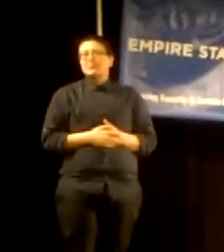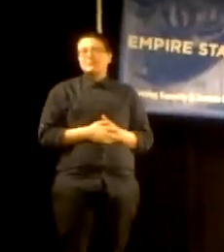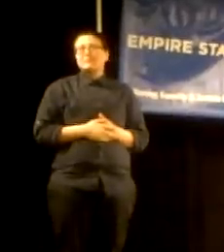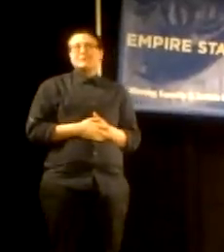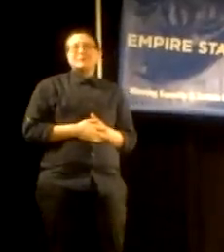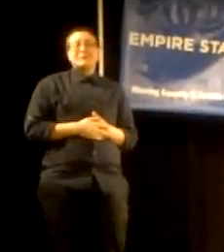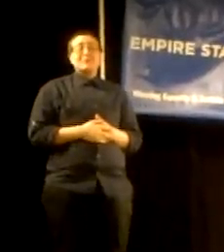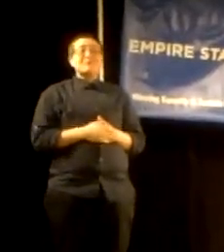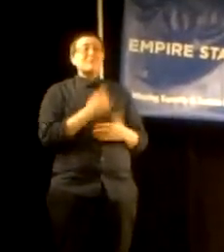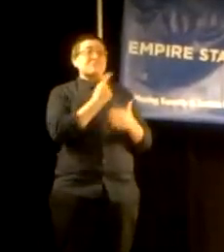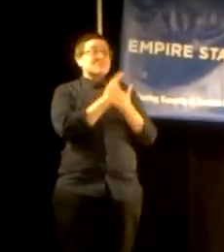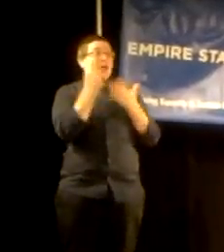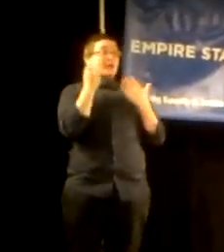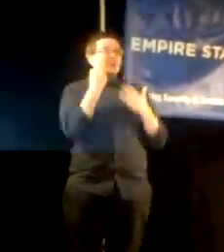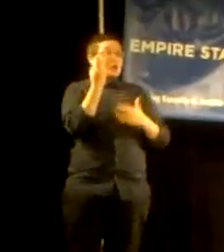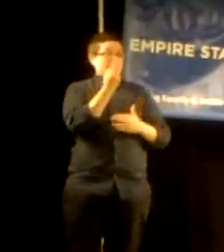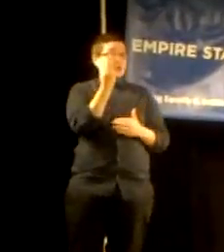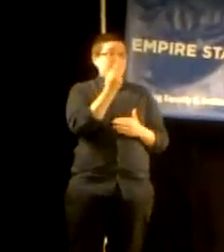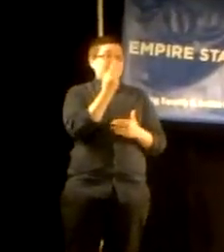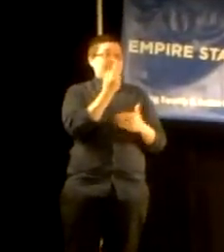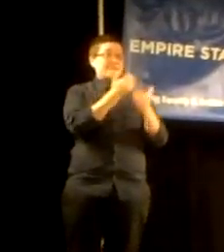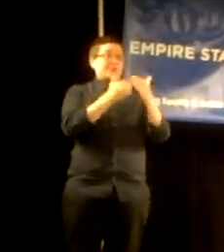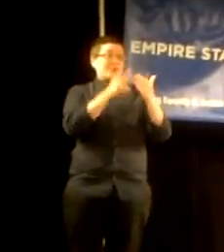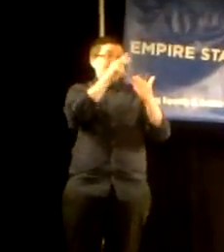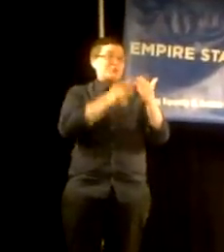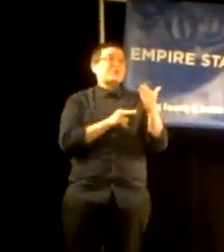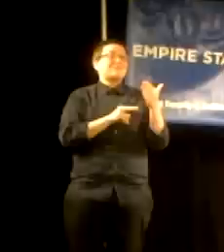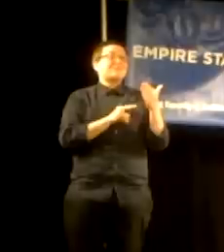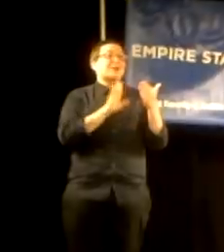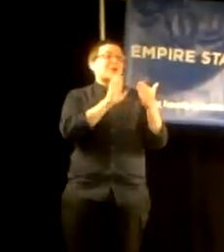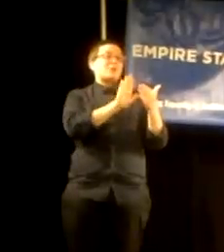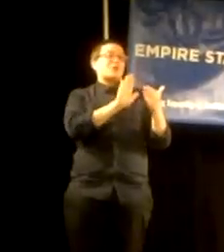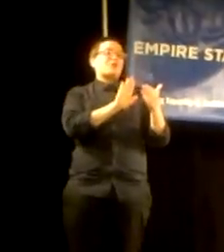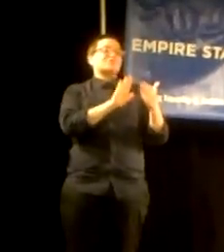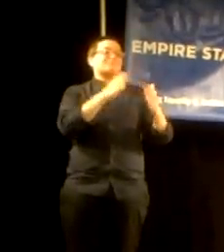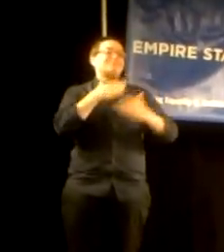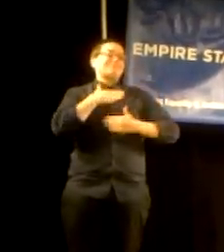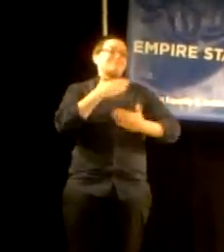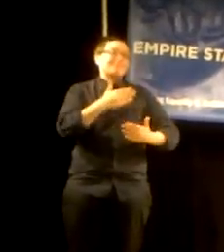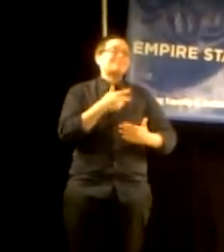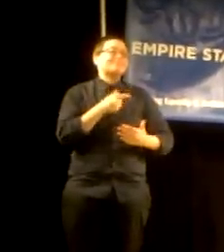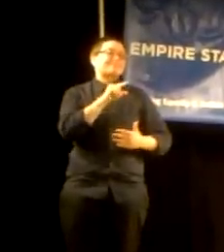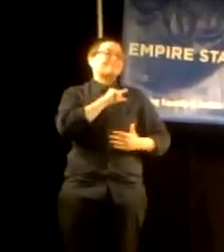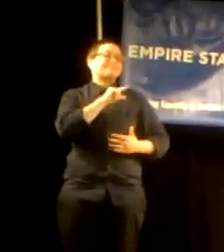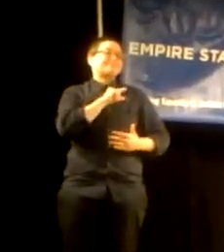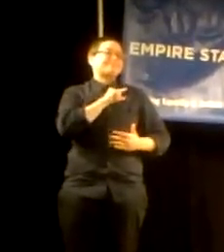Last Thursday, before reading about C.C.'s plea, I also read about